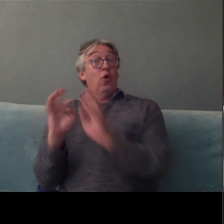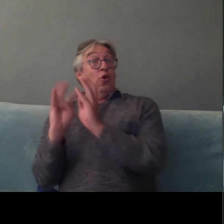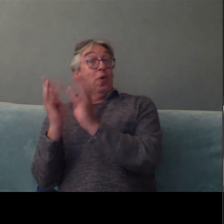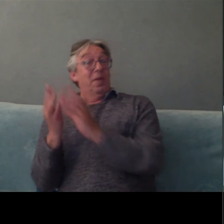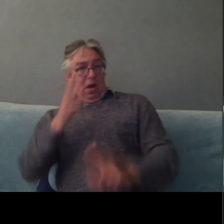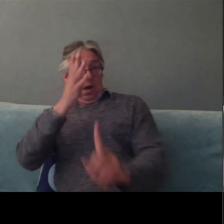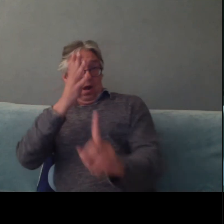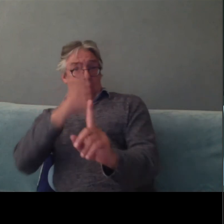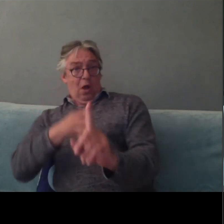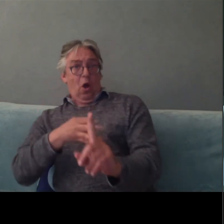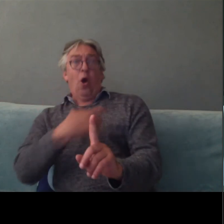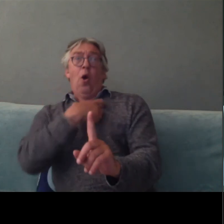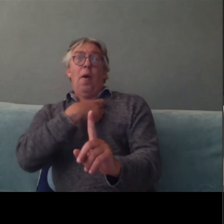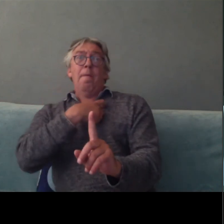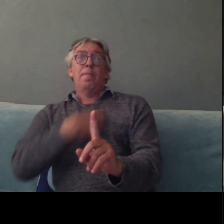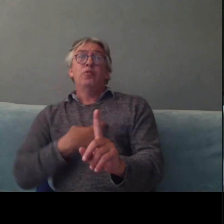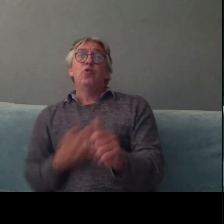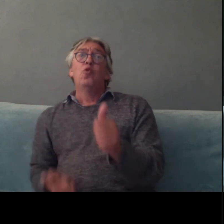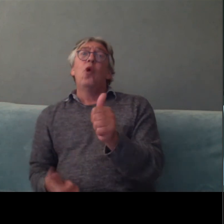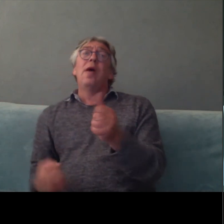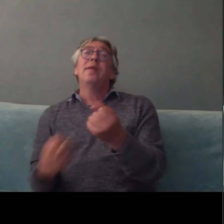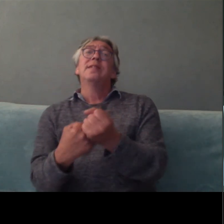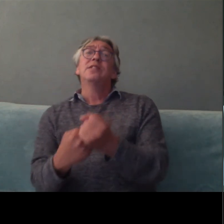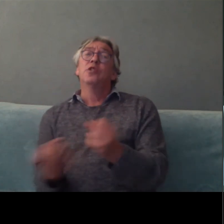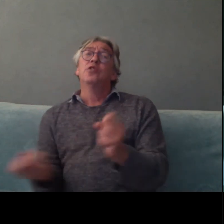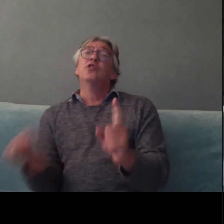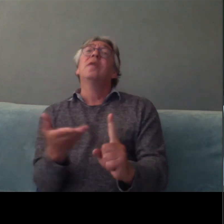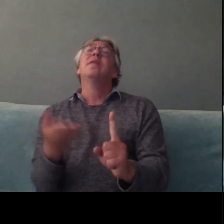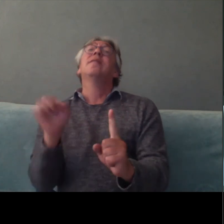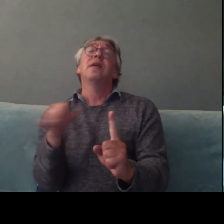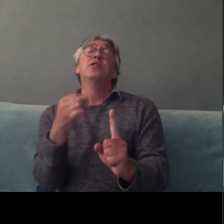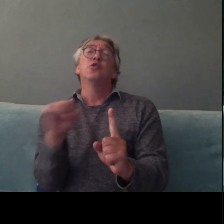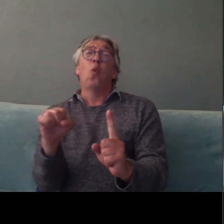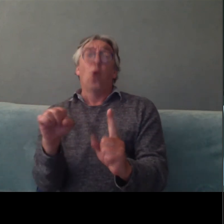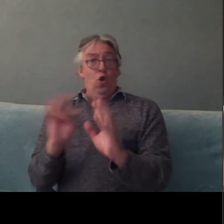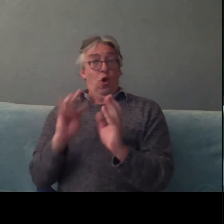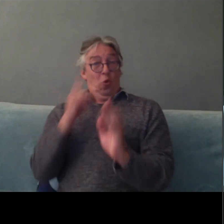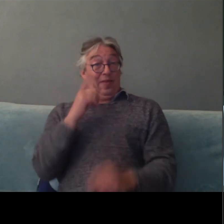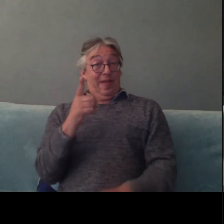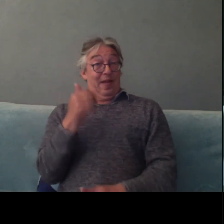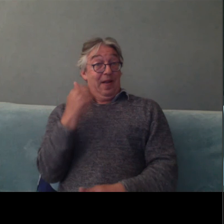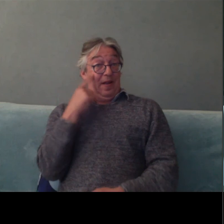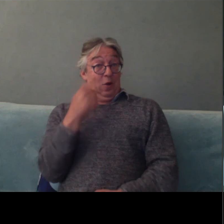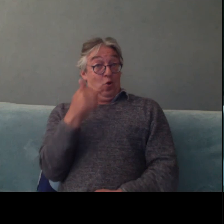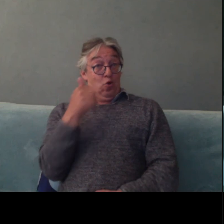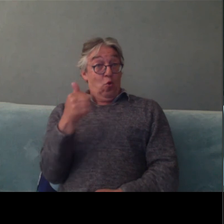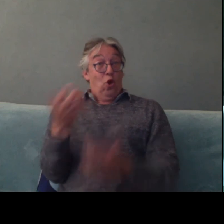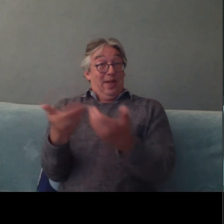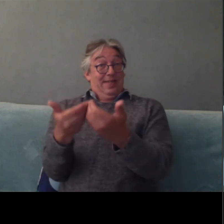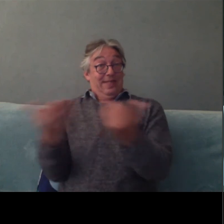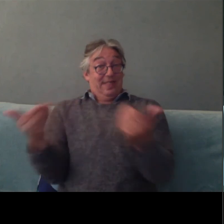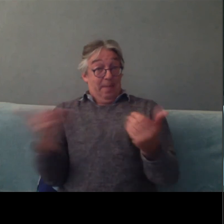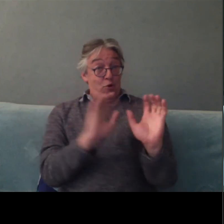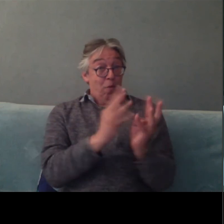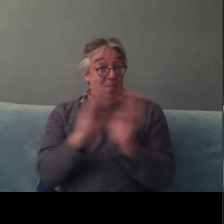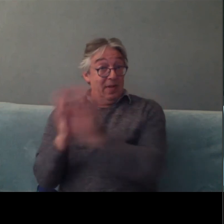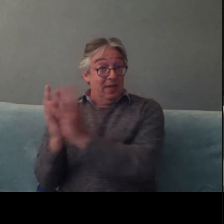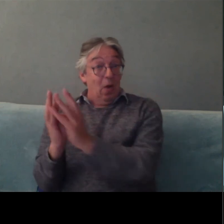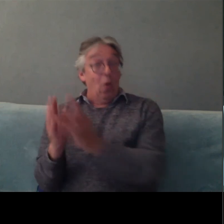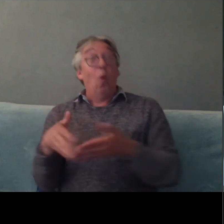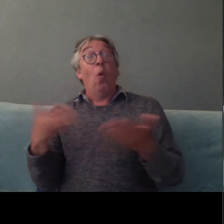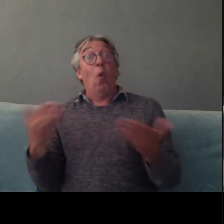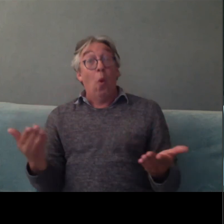Can you please repeat the question? Sorry, I was... Let me read it out so I make sure I don't make a mistake. One interesting topic